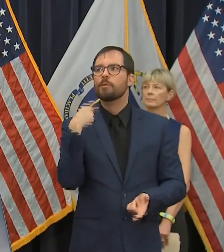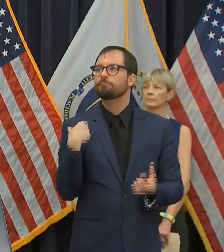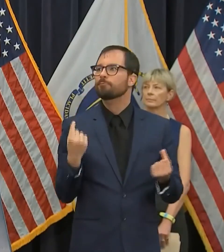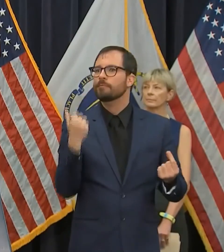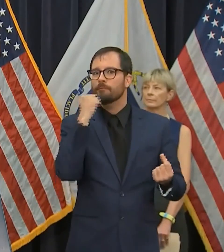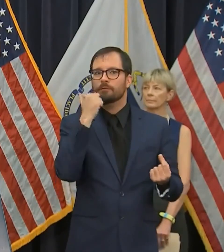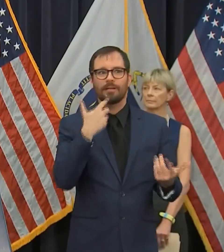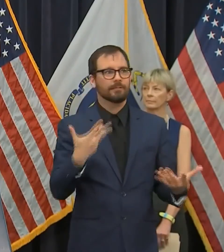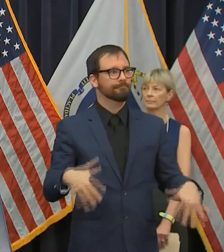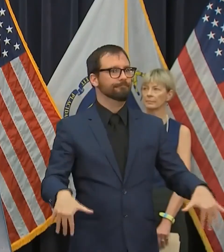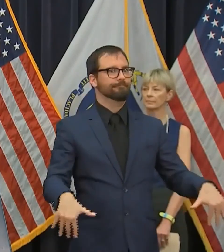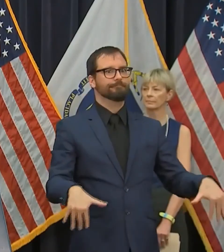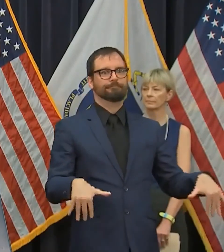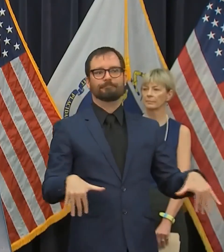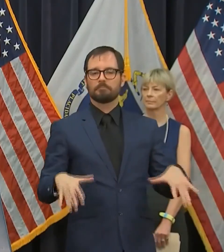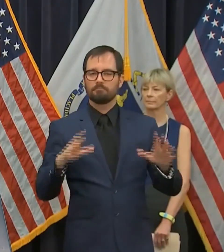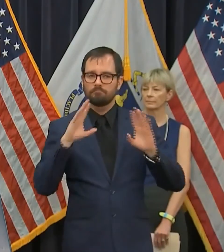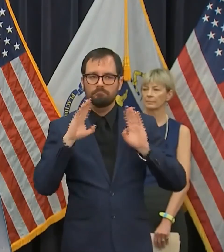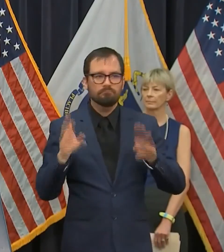and I can see why.